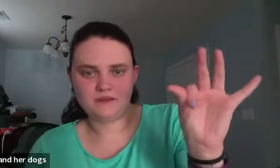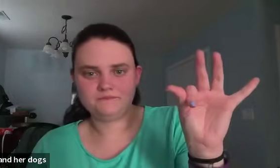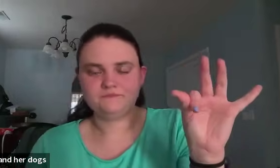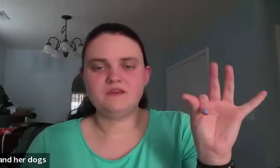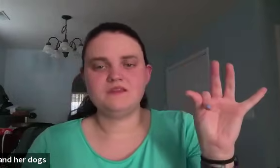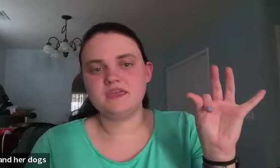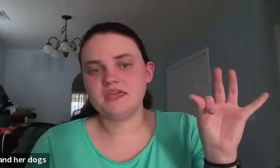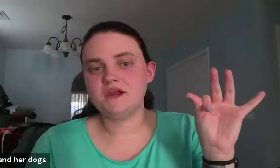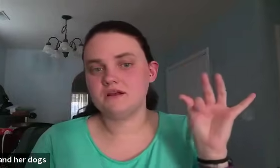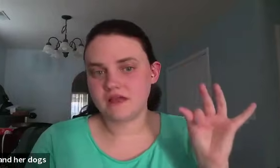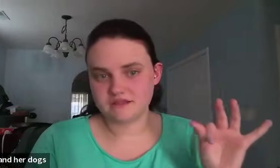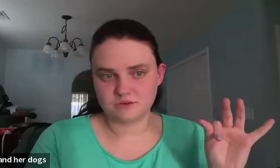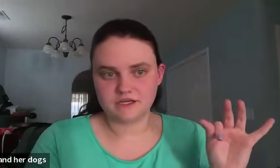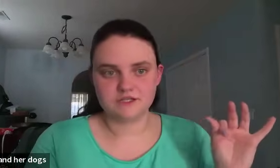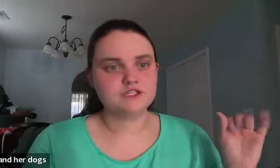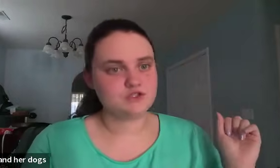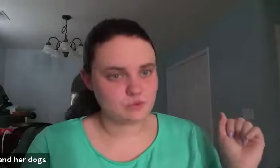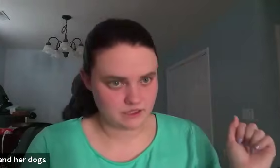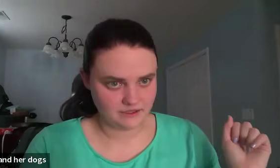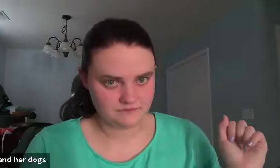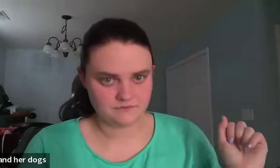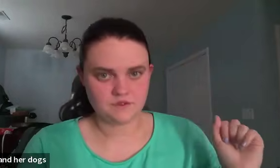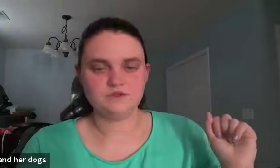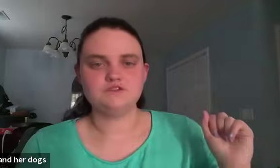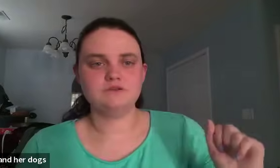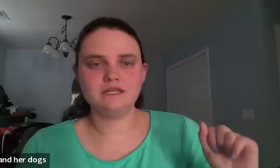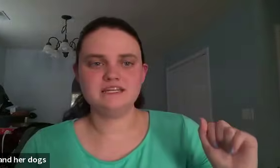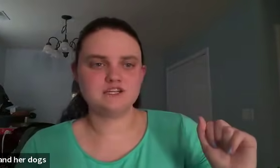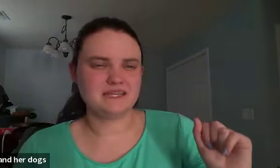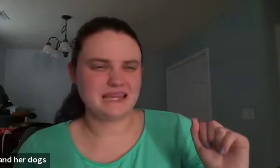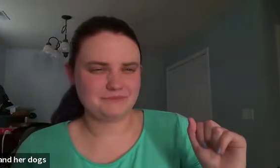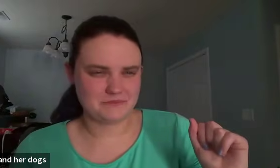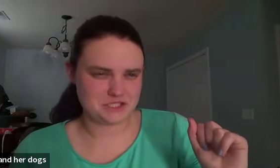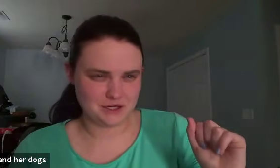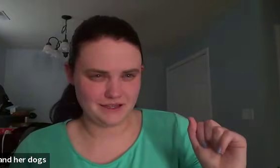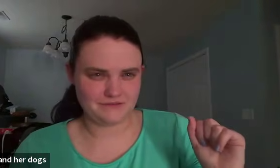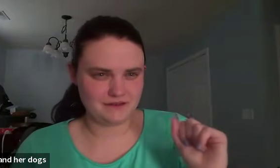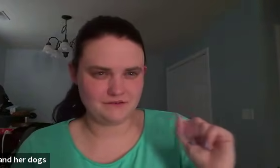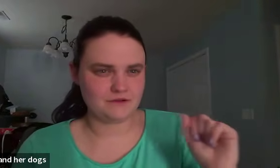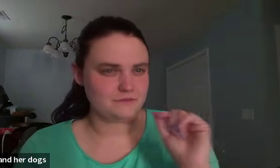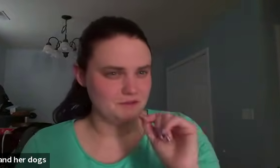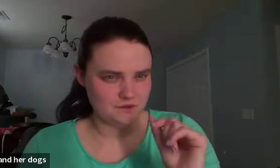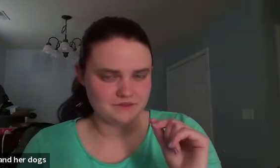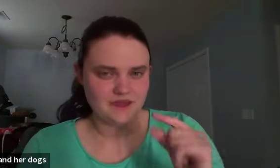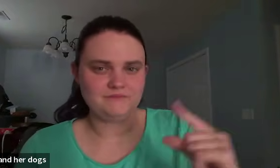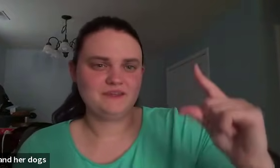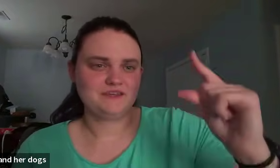Okay. Then our last one, 20. 20 is going to be like Baby Shark, if any of y'all are familiar with that,